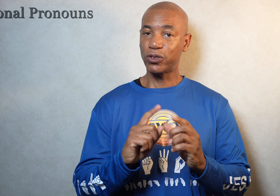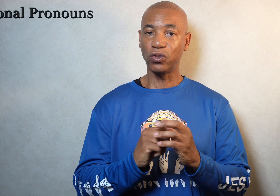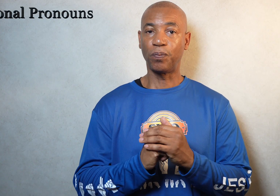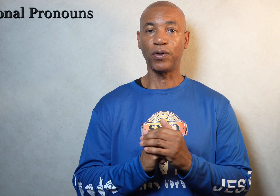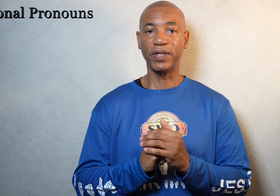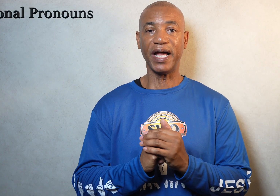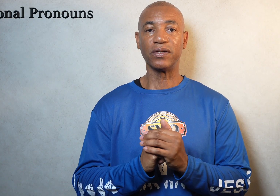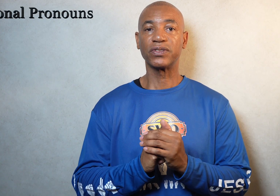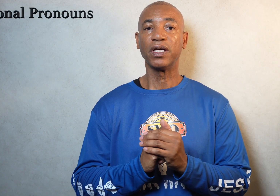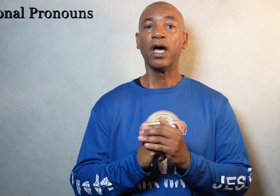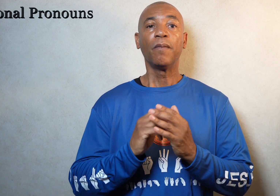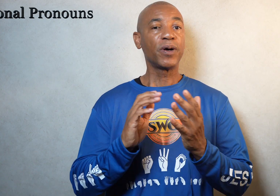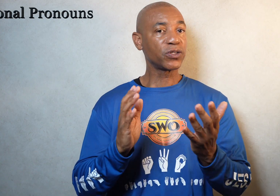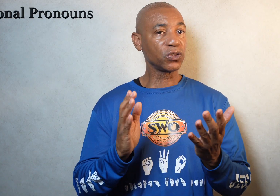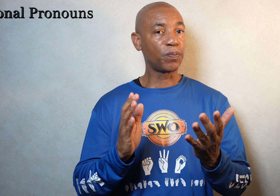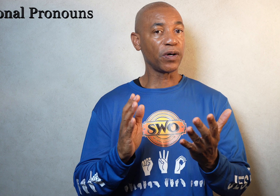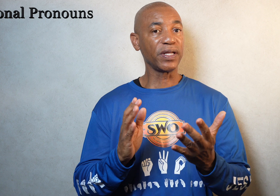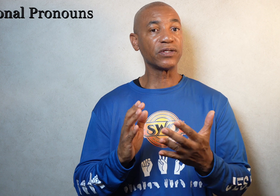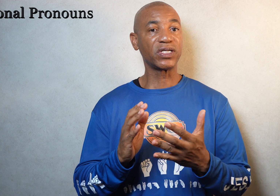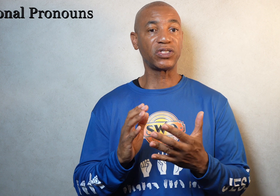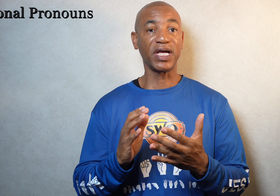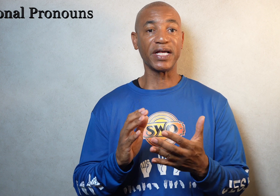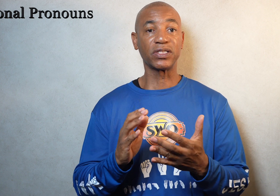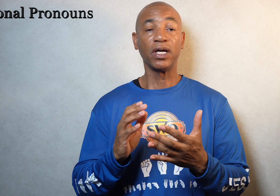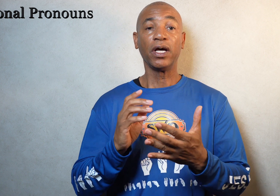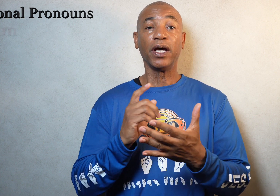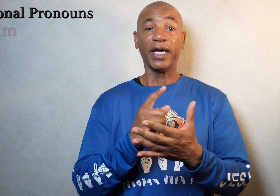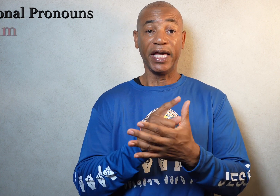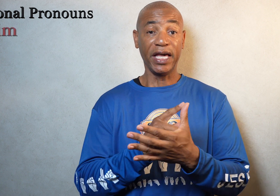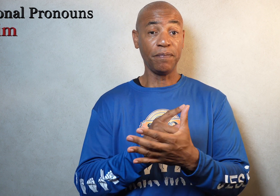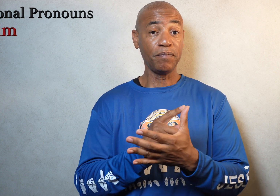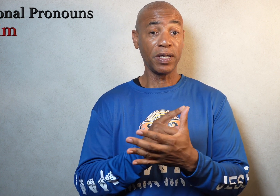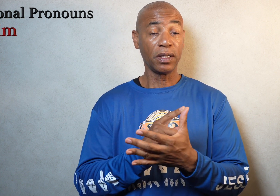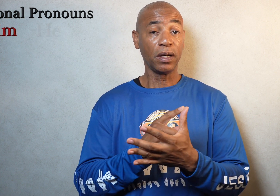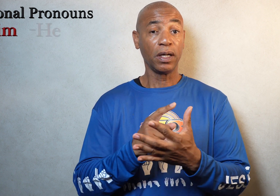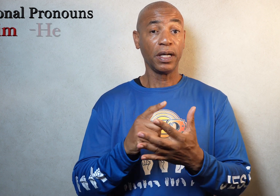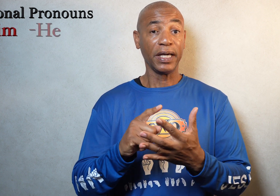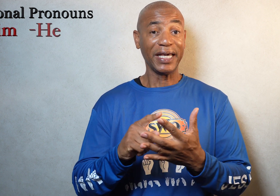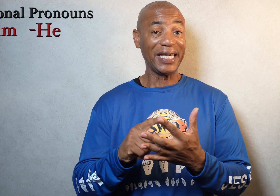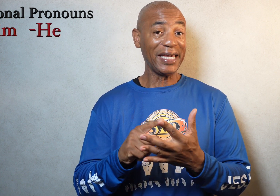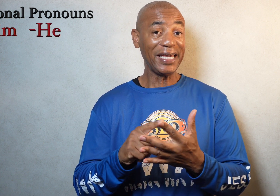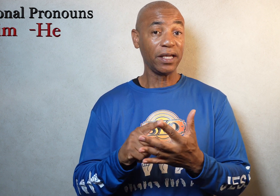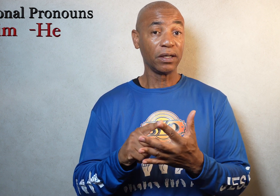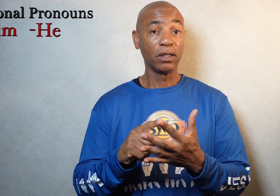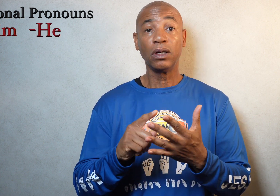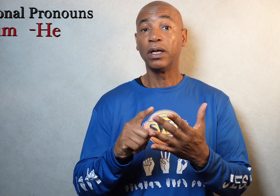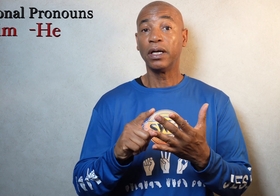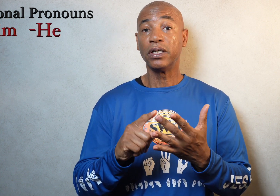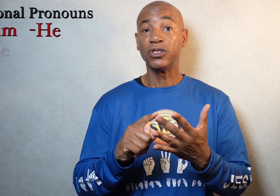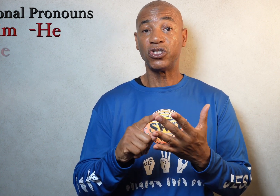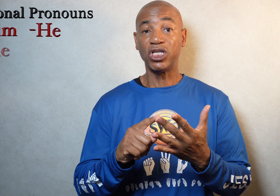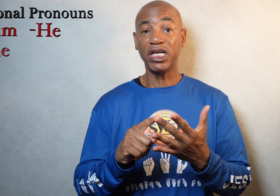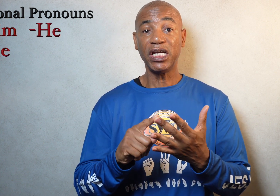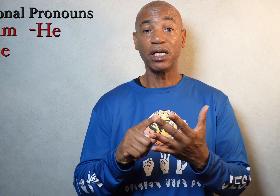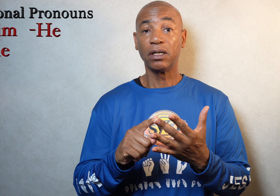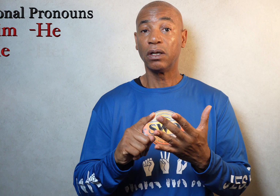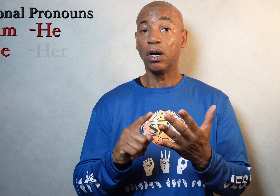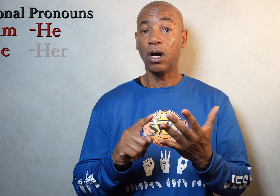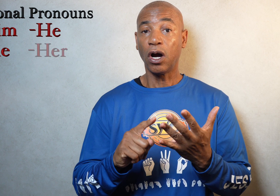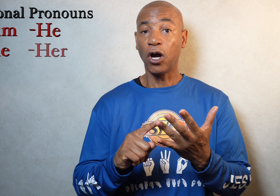Personal pronouns. Personal pronouns such as him, he, she,